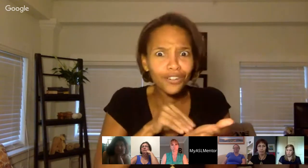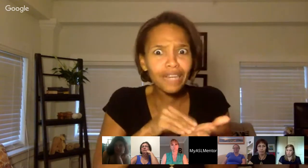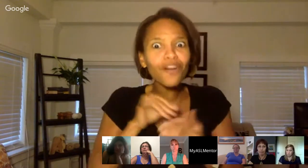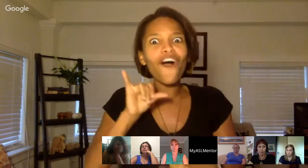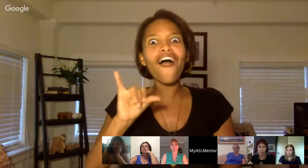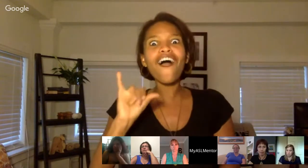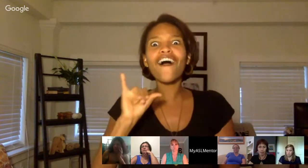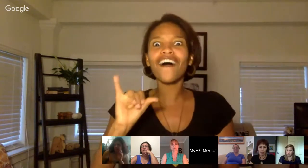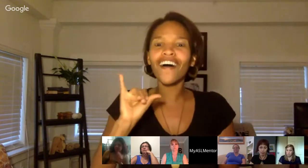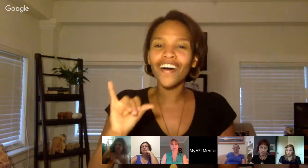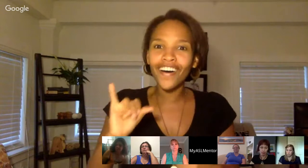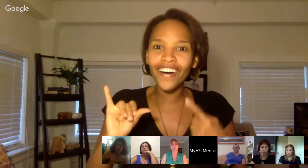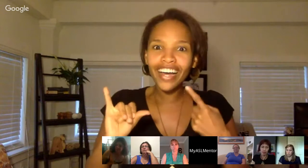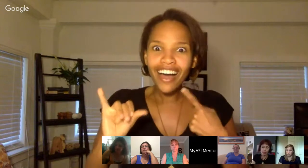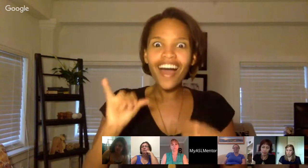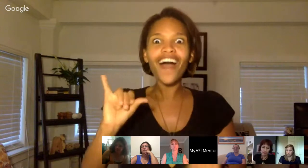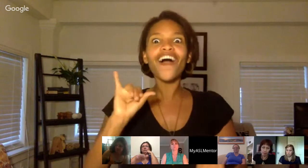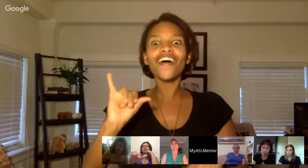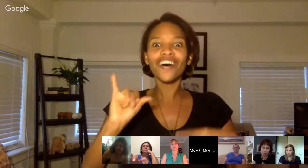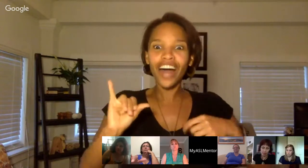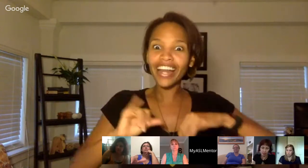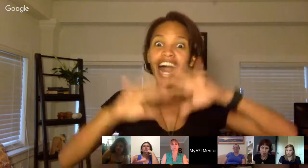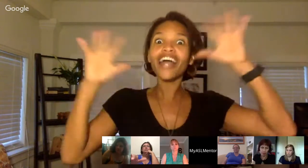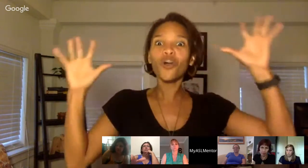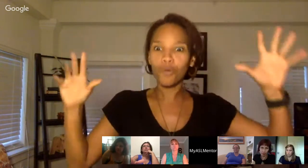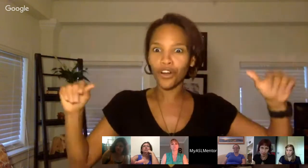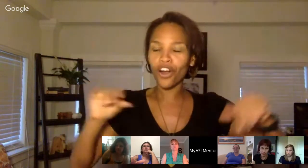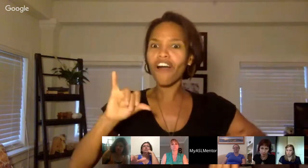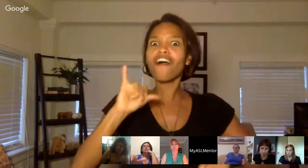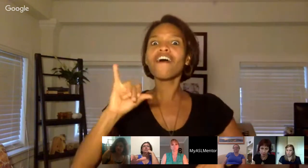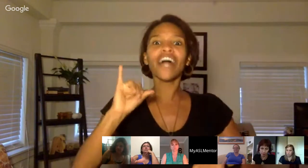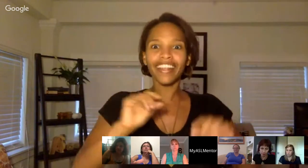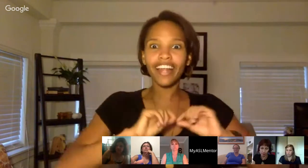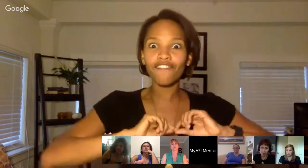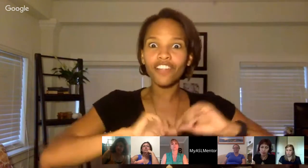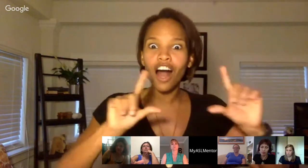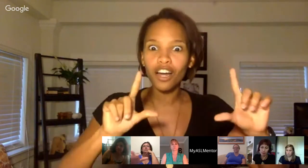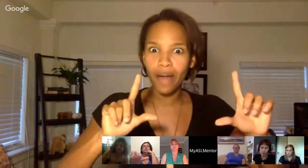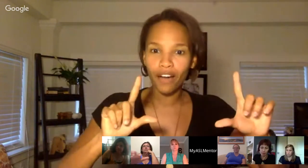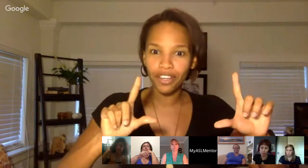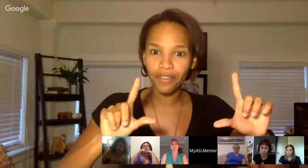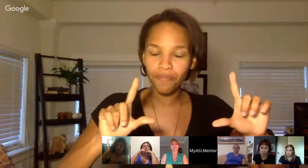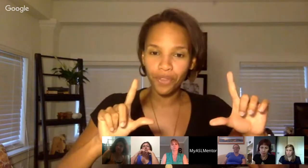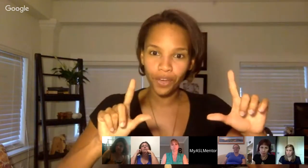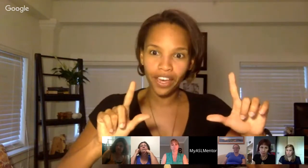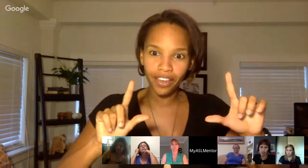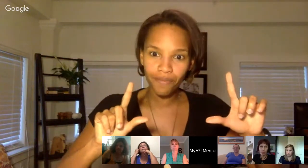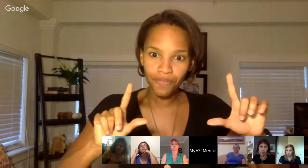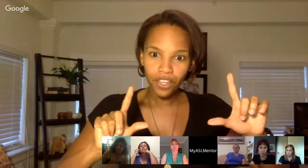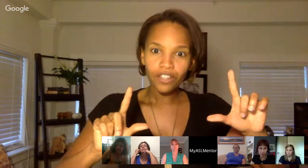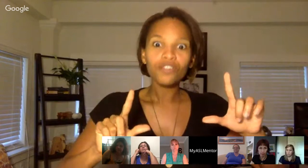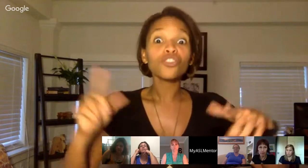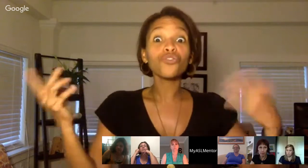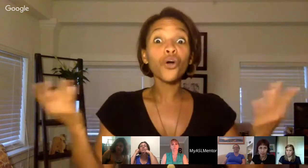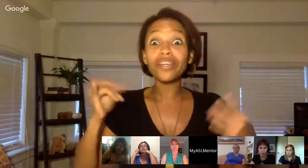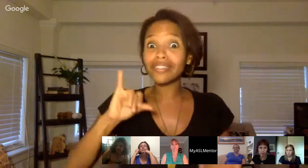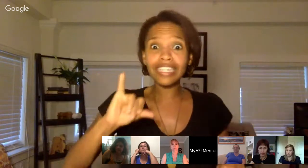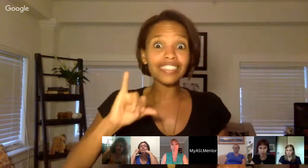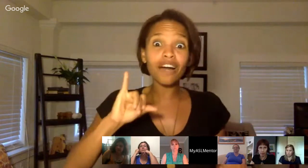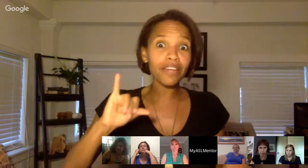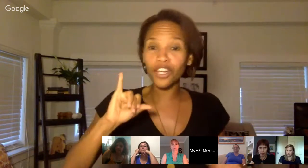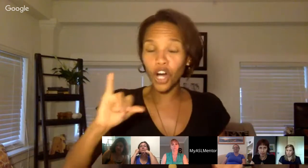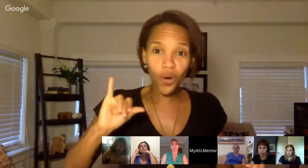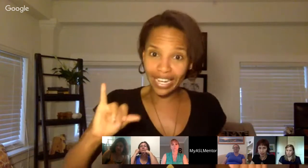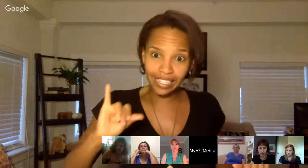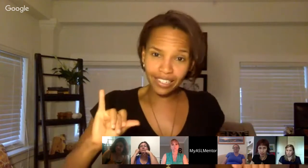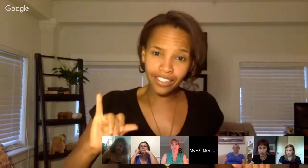I learned something, an eye-opener, and then I vlog about it, okay? So notice he's